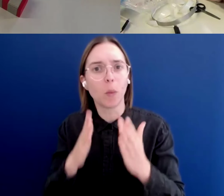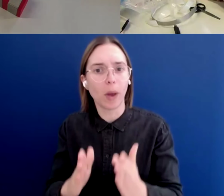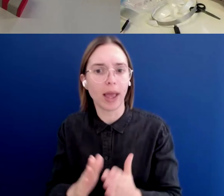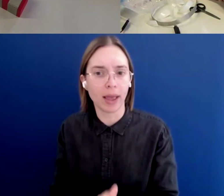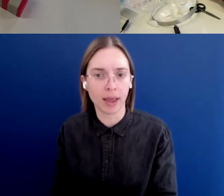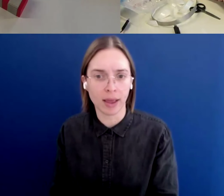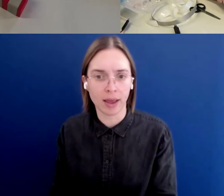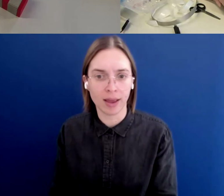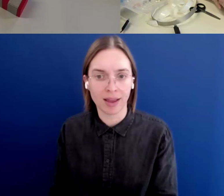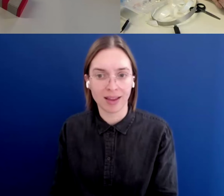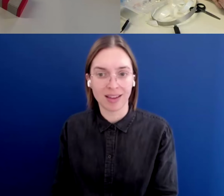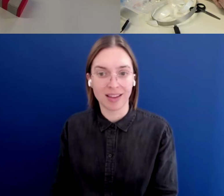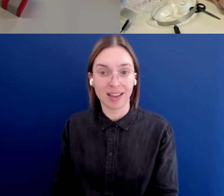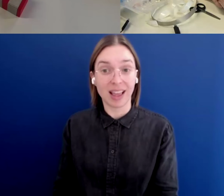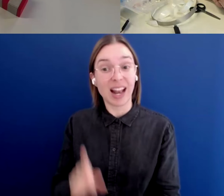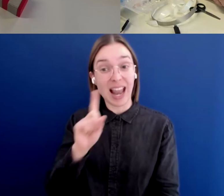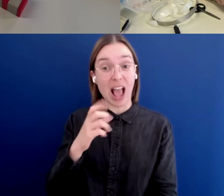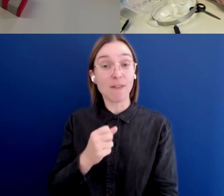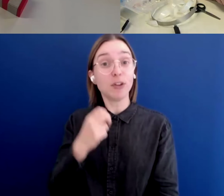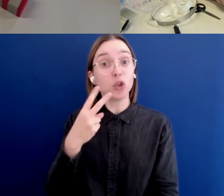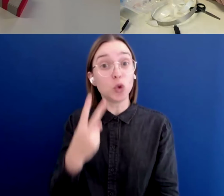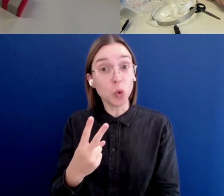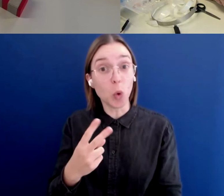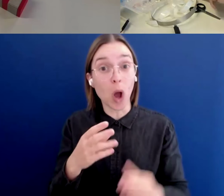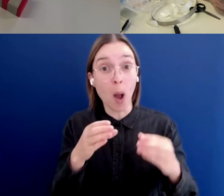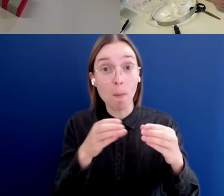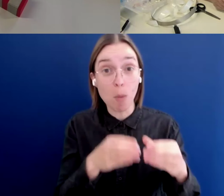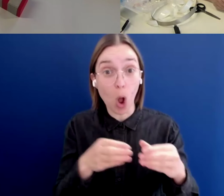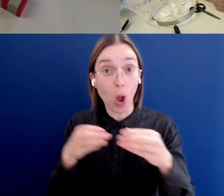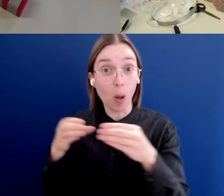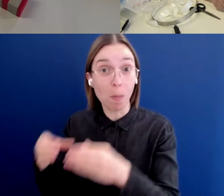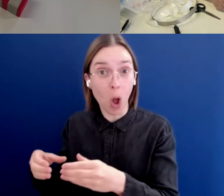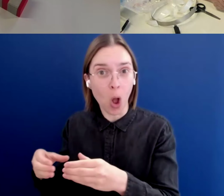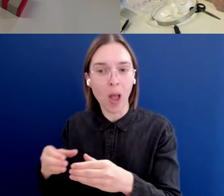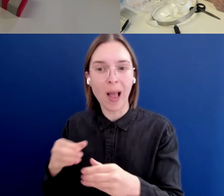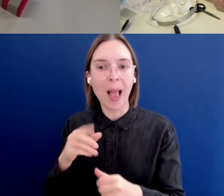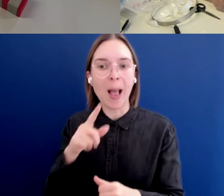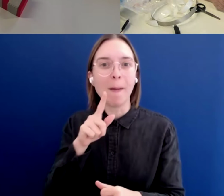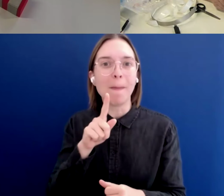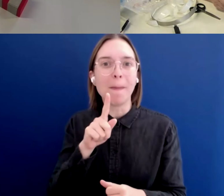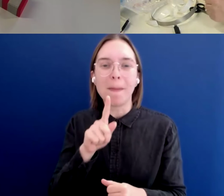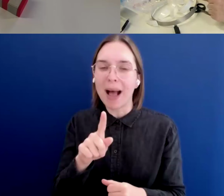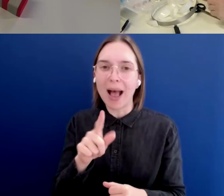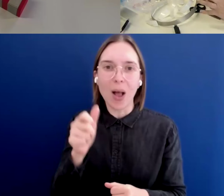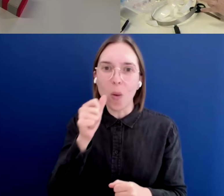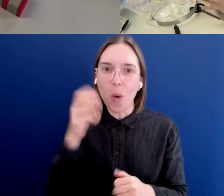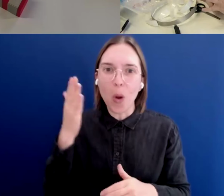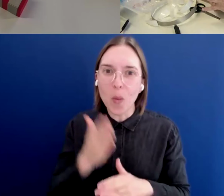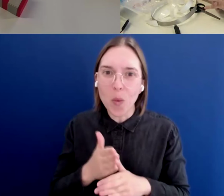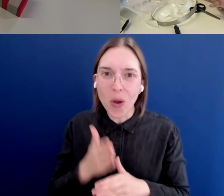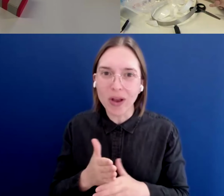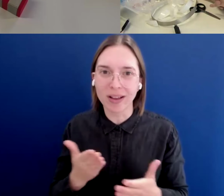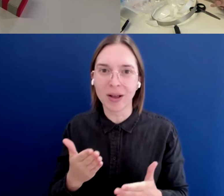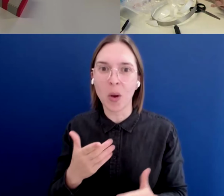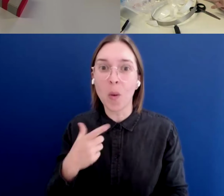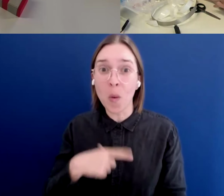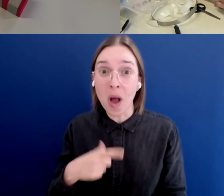it's never going to work because if I've got 2 red blocks, and this is was my comment on the color coding, if I have 2 red blocks, they're never going to